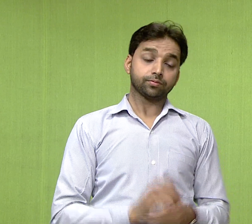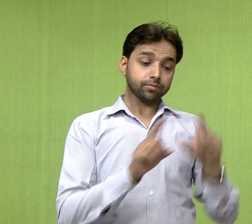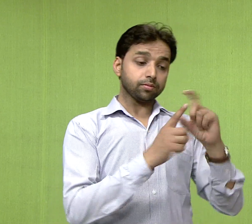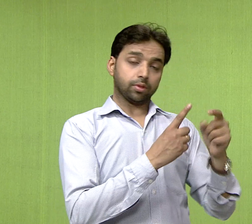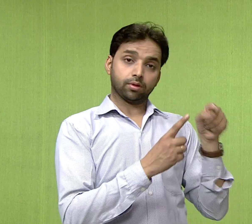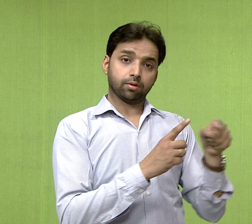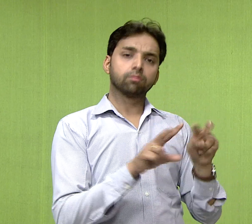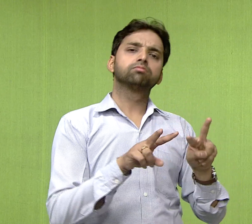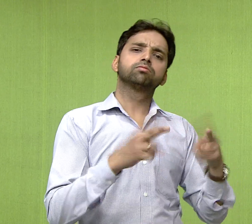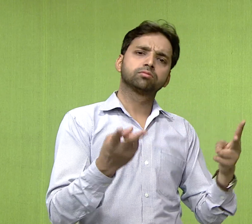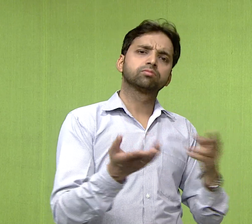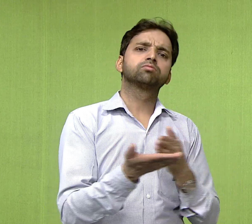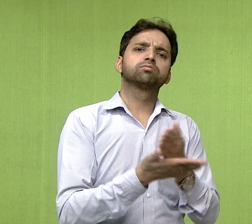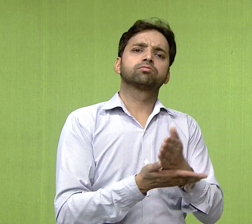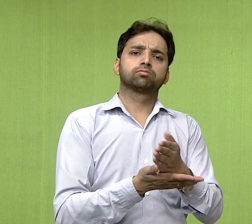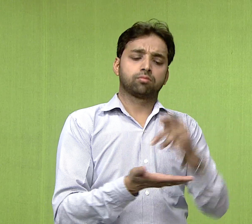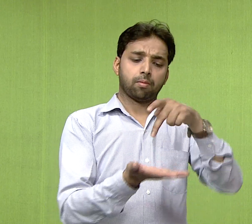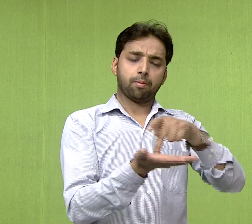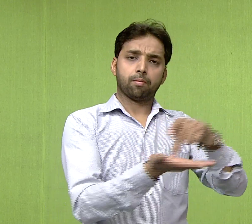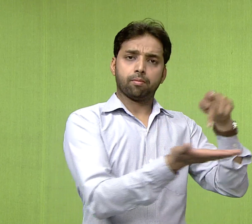culture differs from place to place